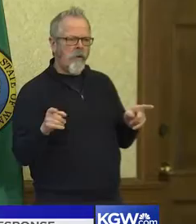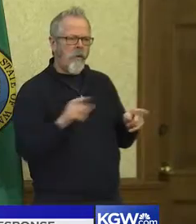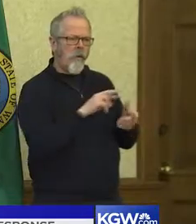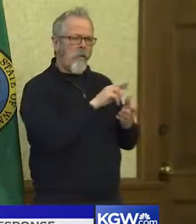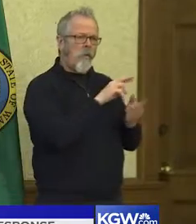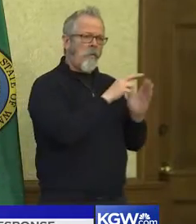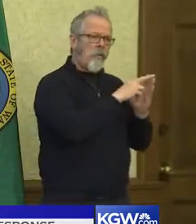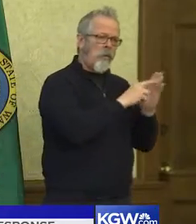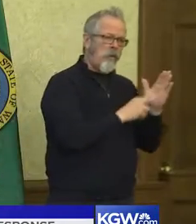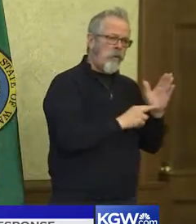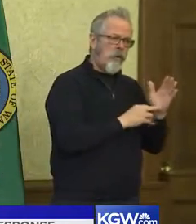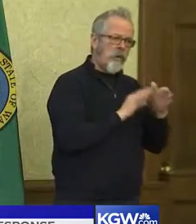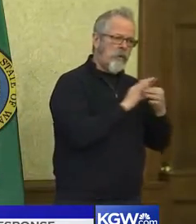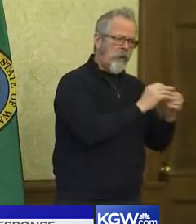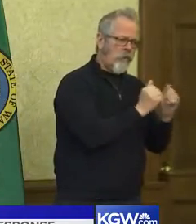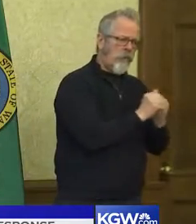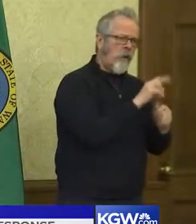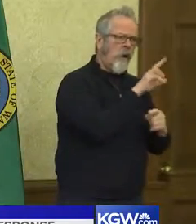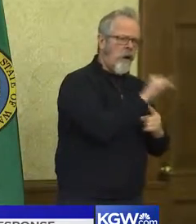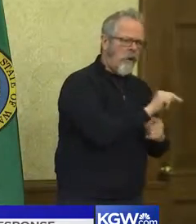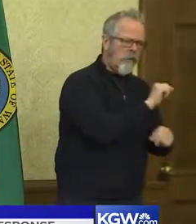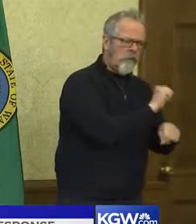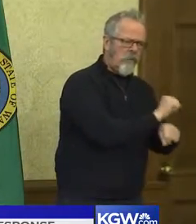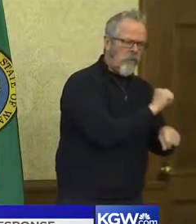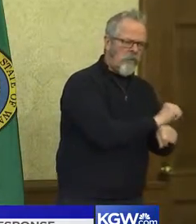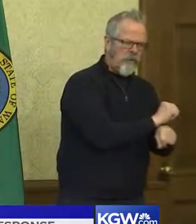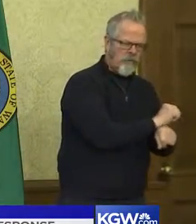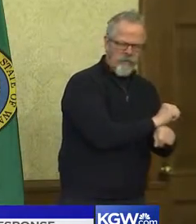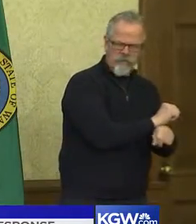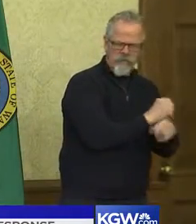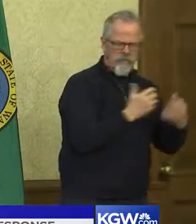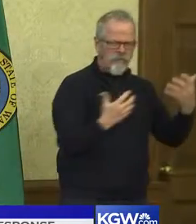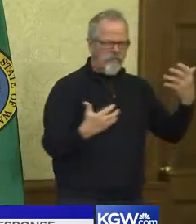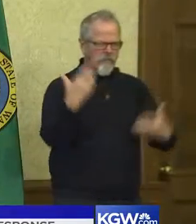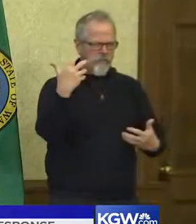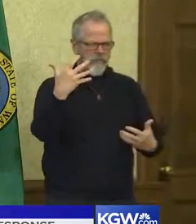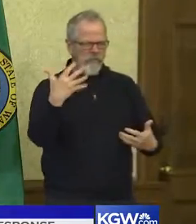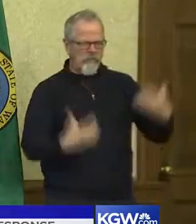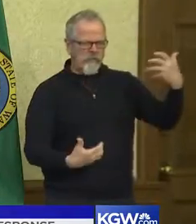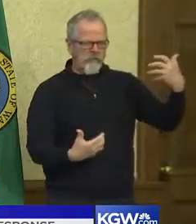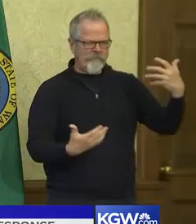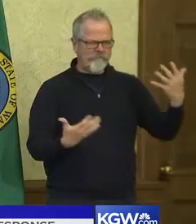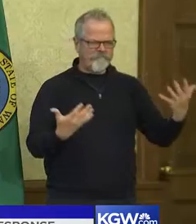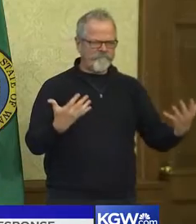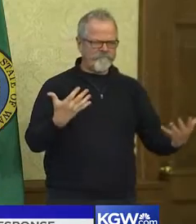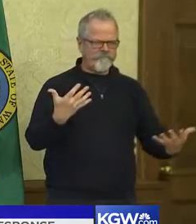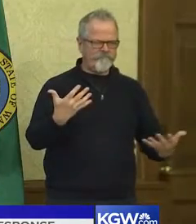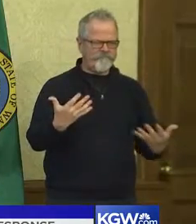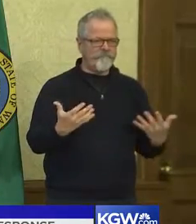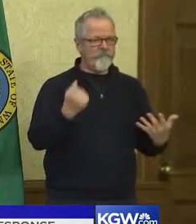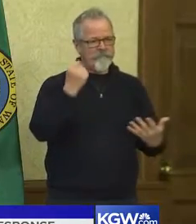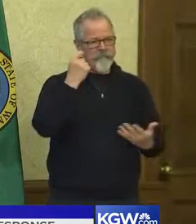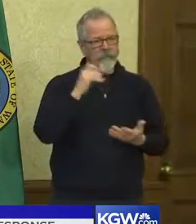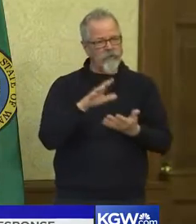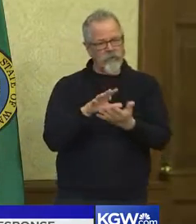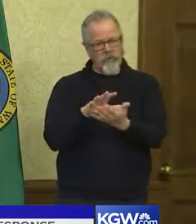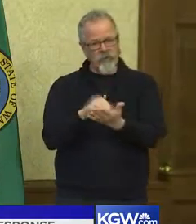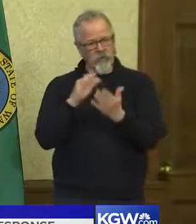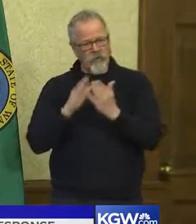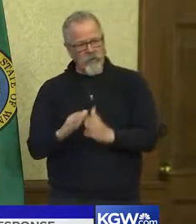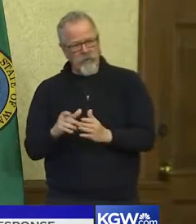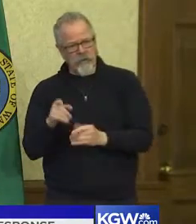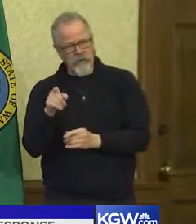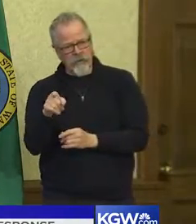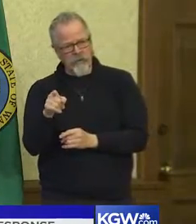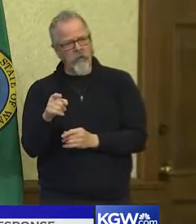and basically get a waiver for those hours. Well, with schools closed, you don't need to get that waiver. So what we have done is